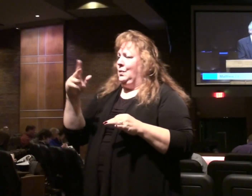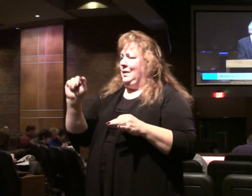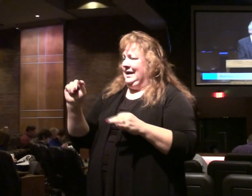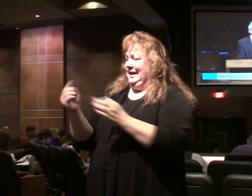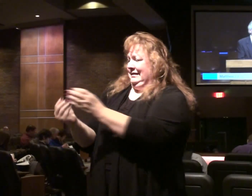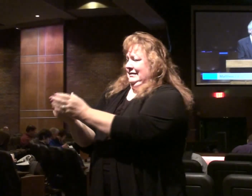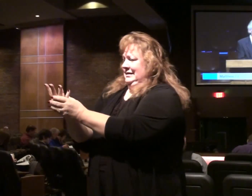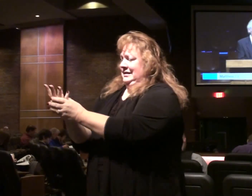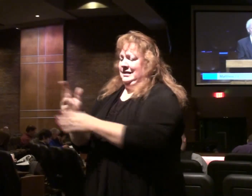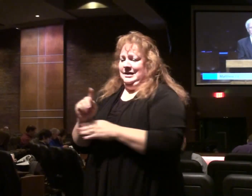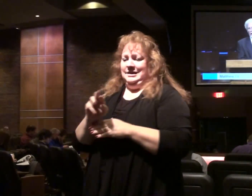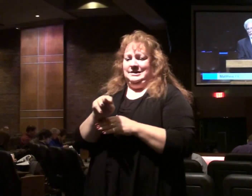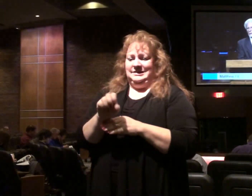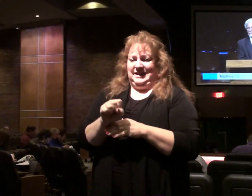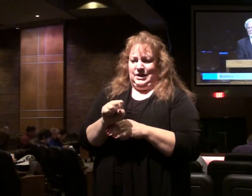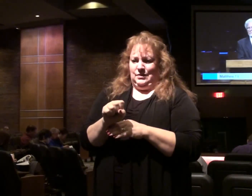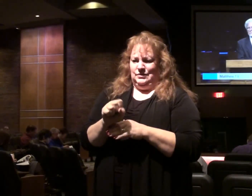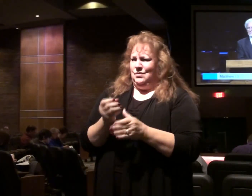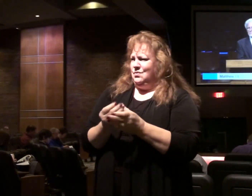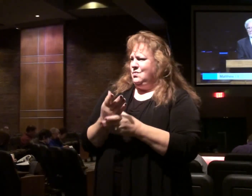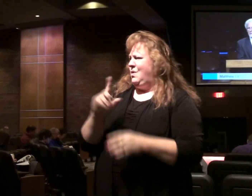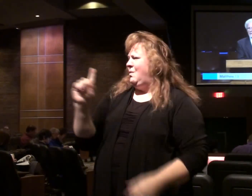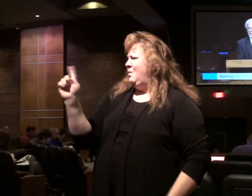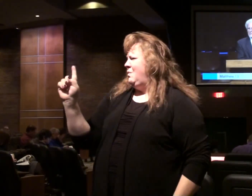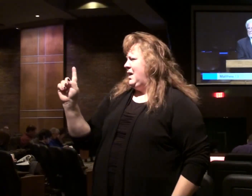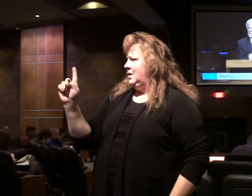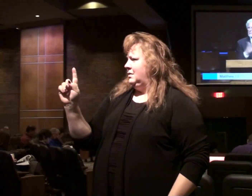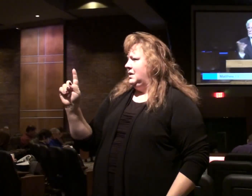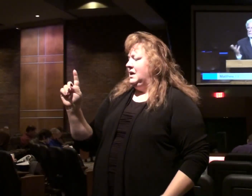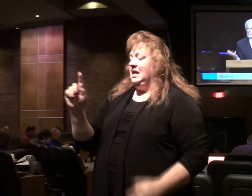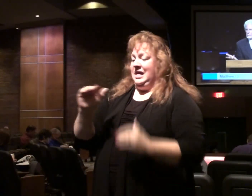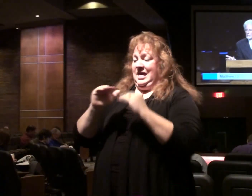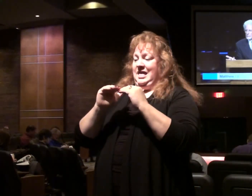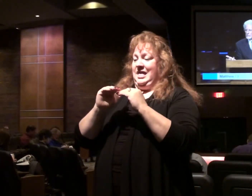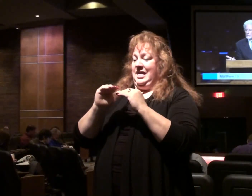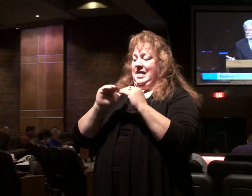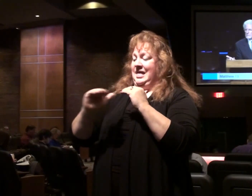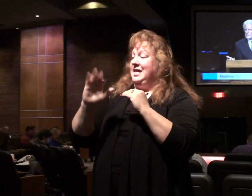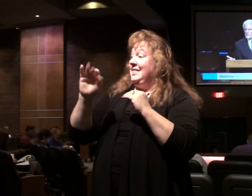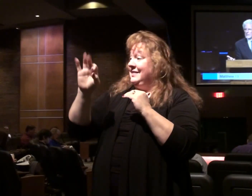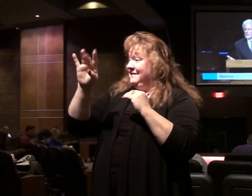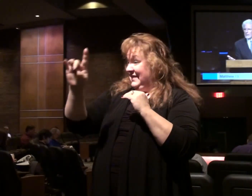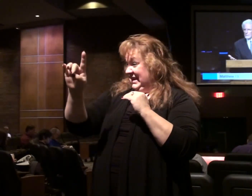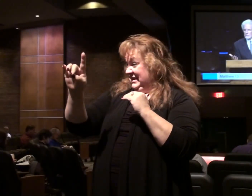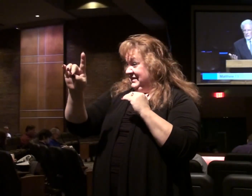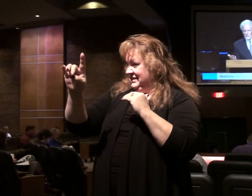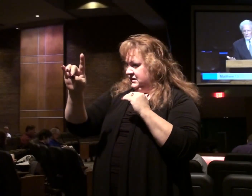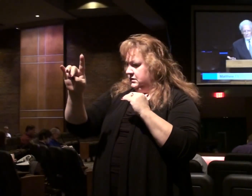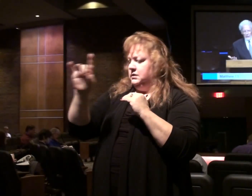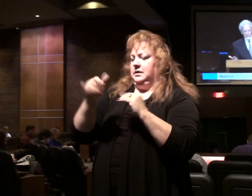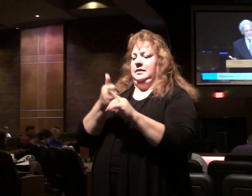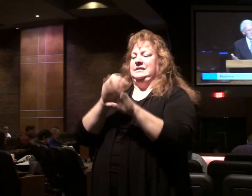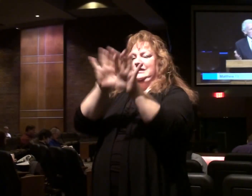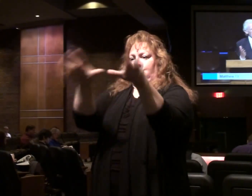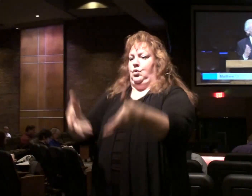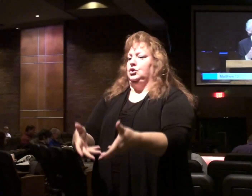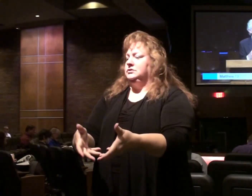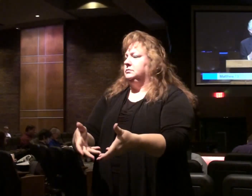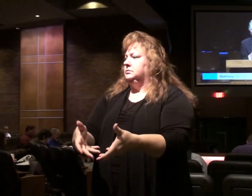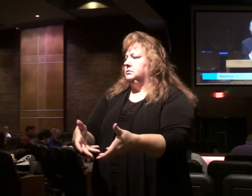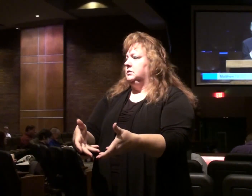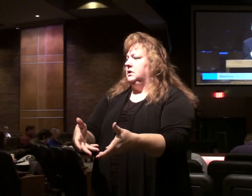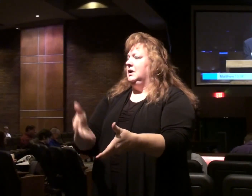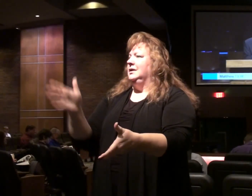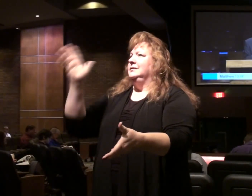he said the field is the world. Some of the reformers got themselves into problems because